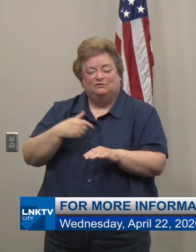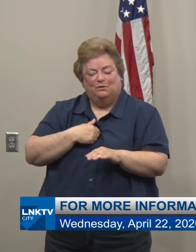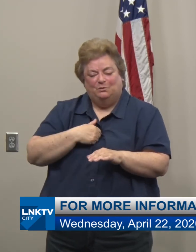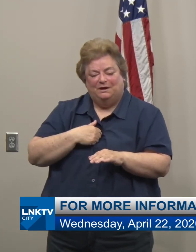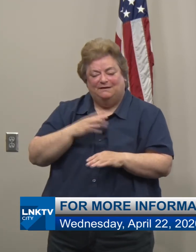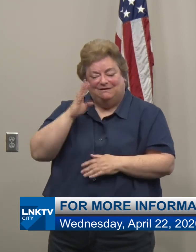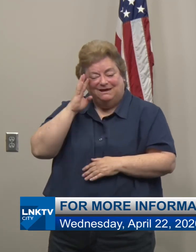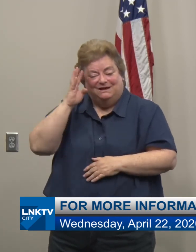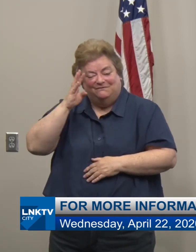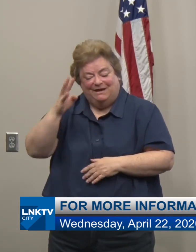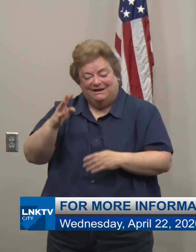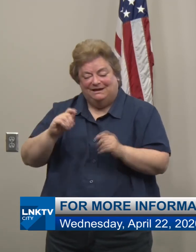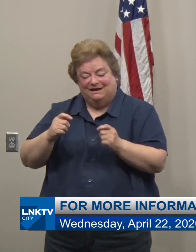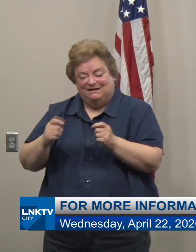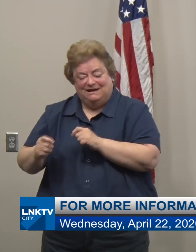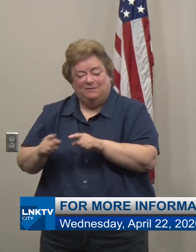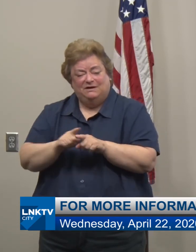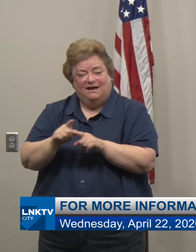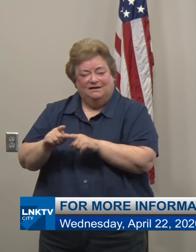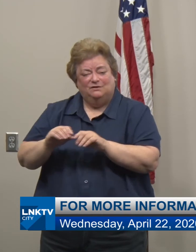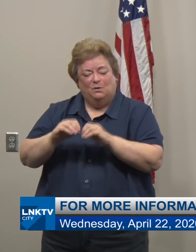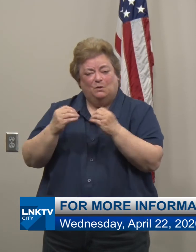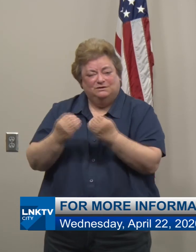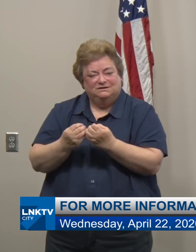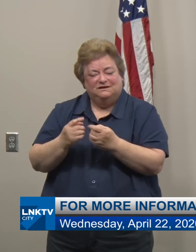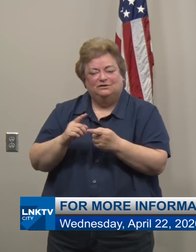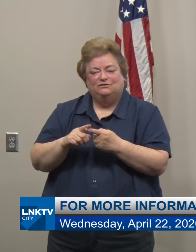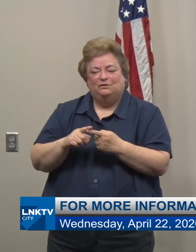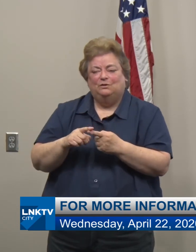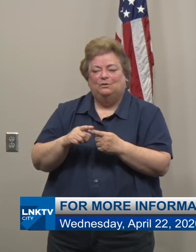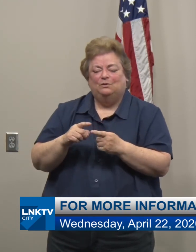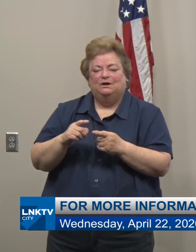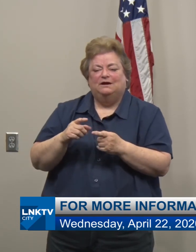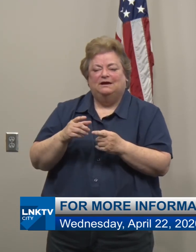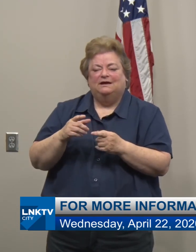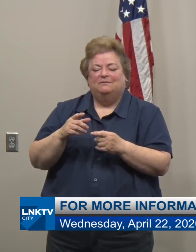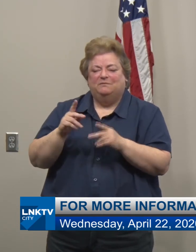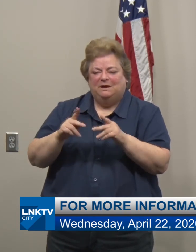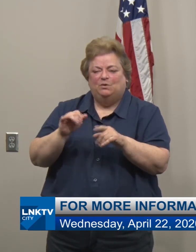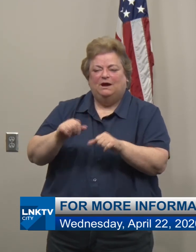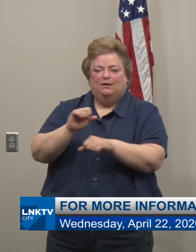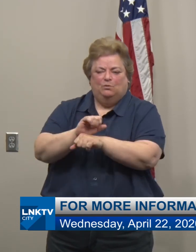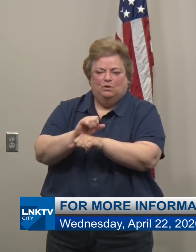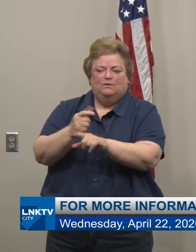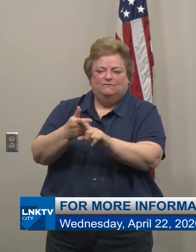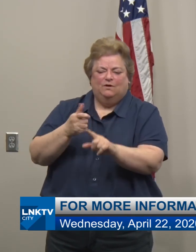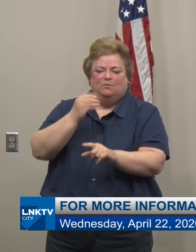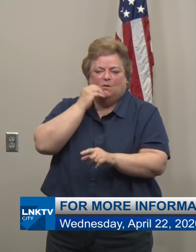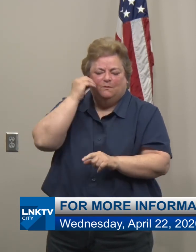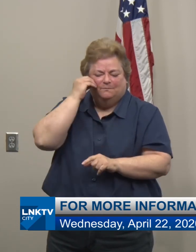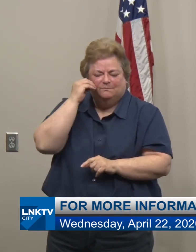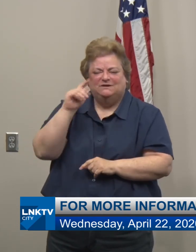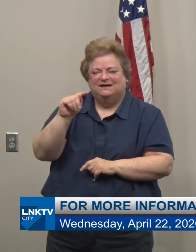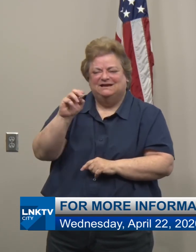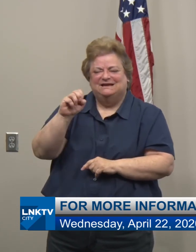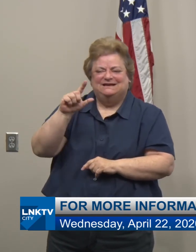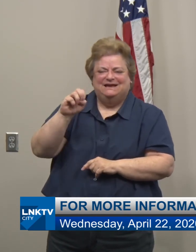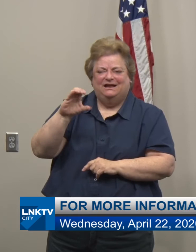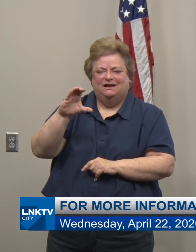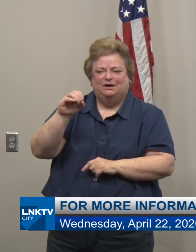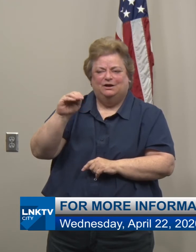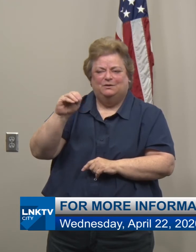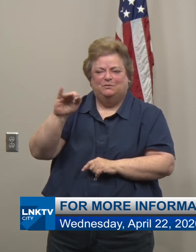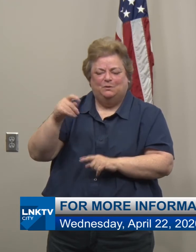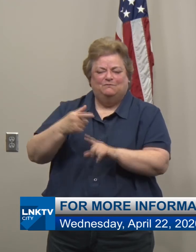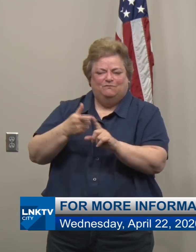adapted as an organization to try to get more folks in a position to commute from home, telecommute from home. That also